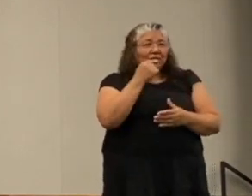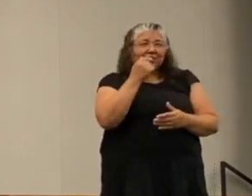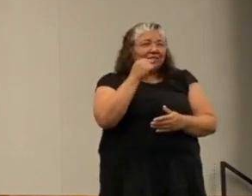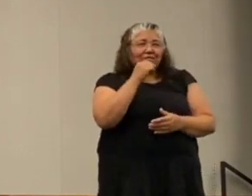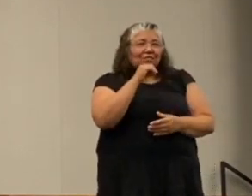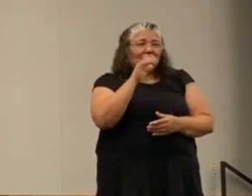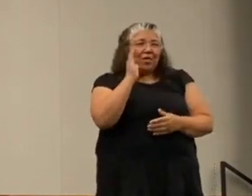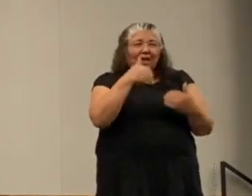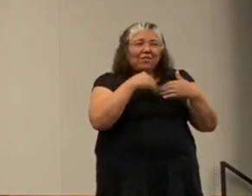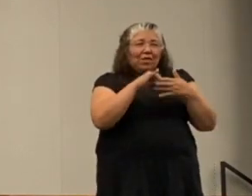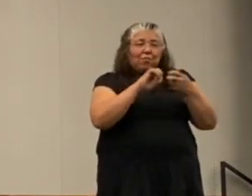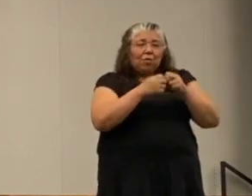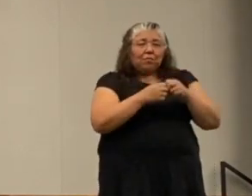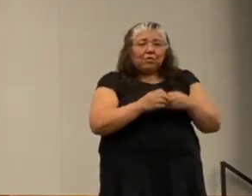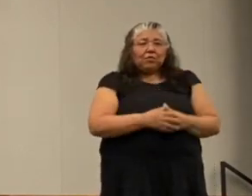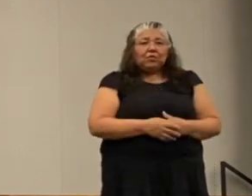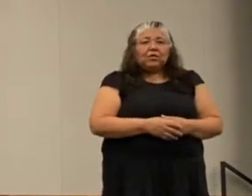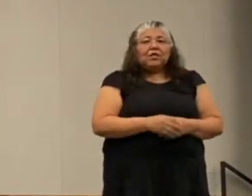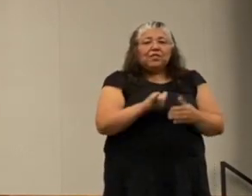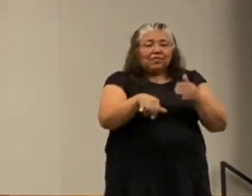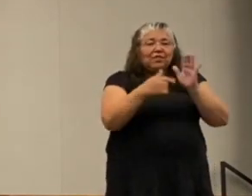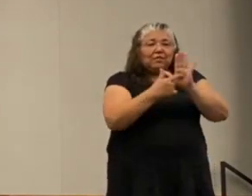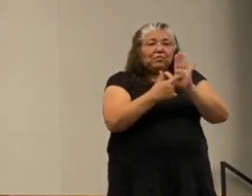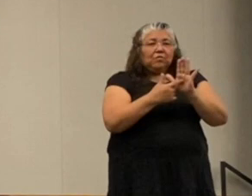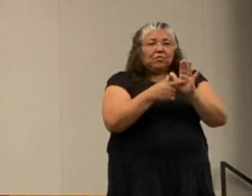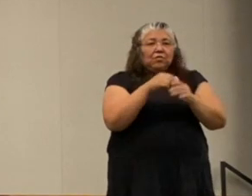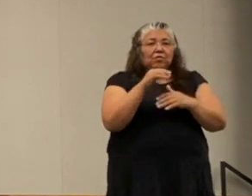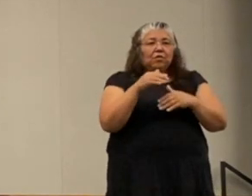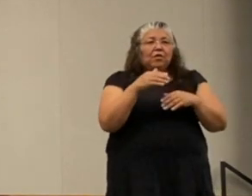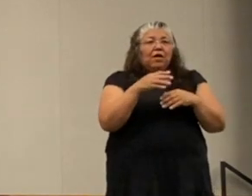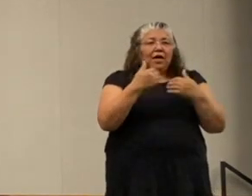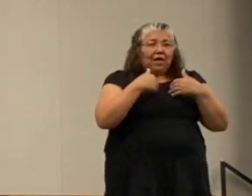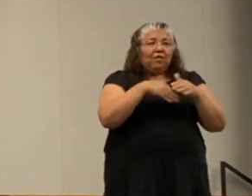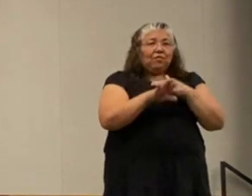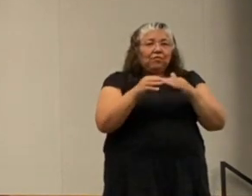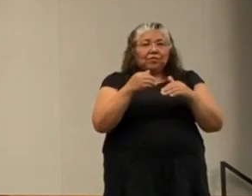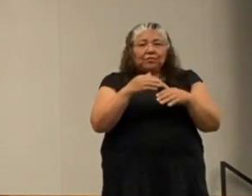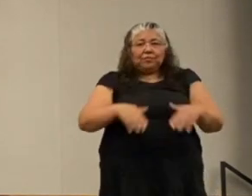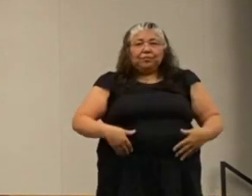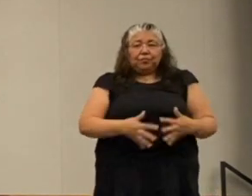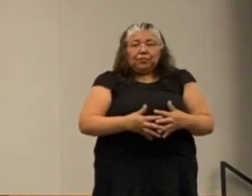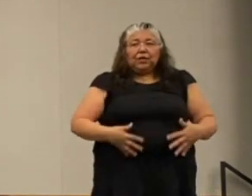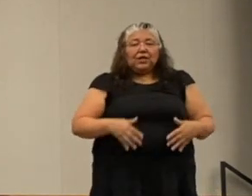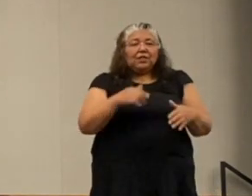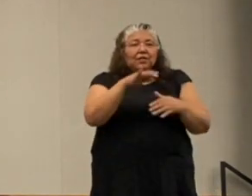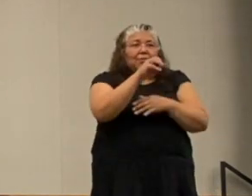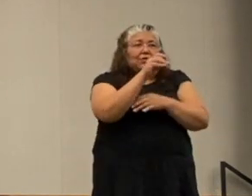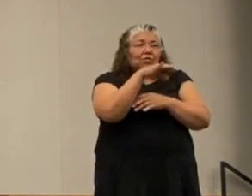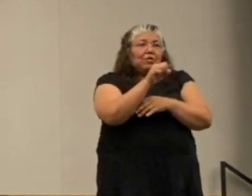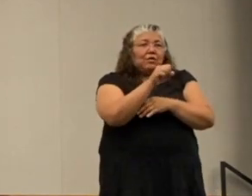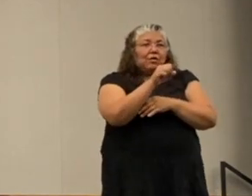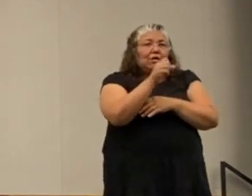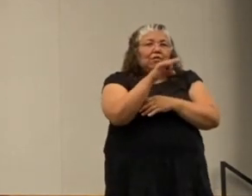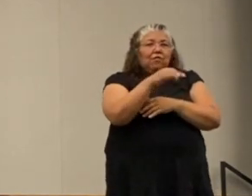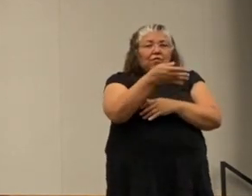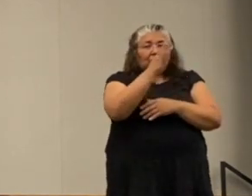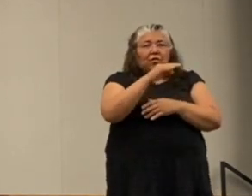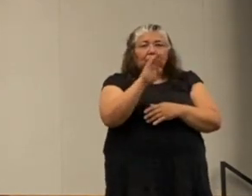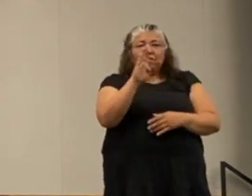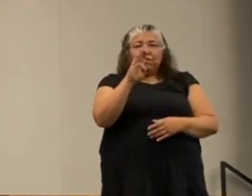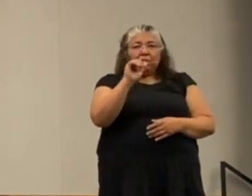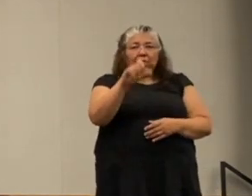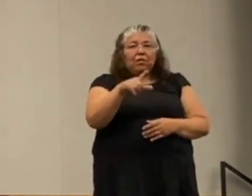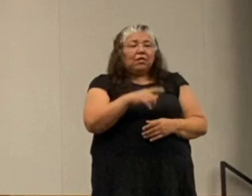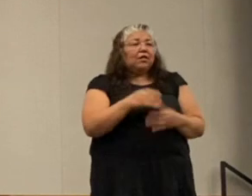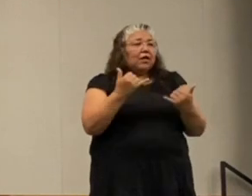so Ashtoreth was the goddess that symbolized reproductive power, right? It is a mistress of the god of Baal, or Baal.